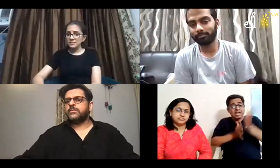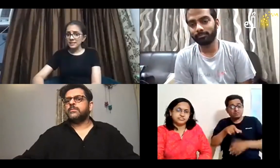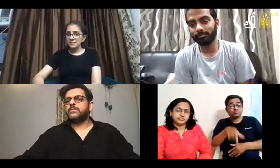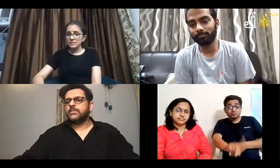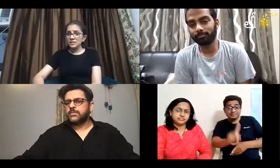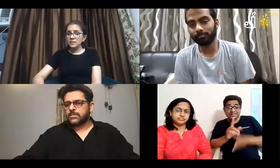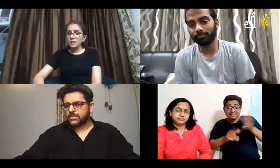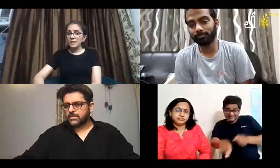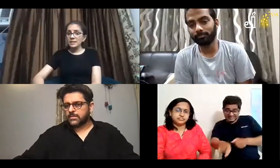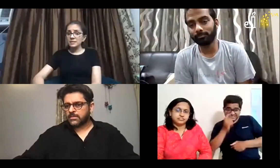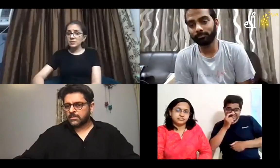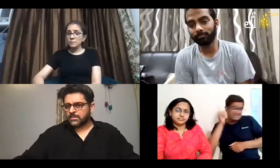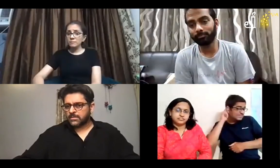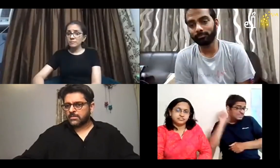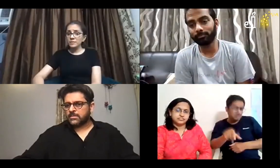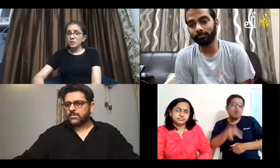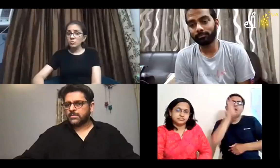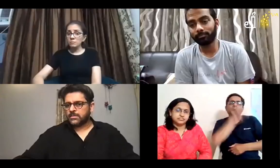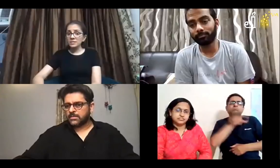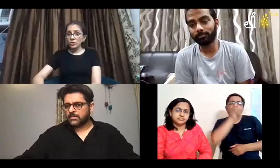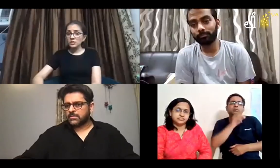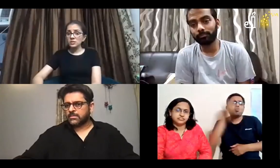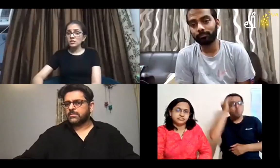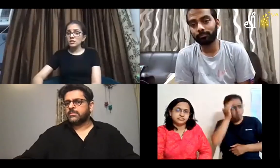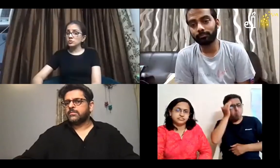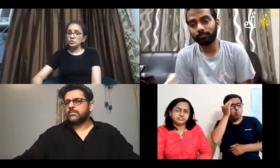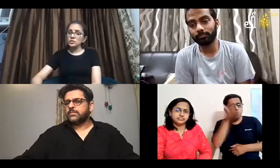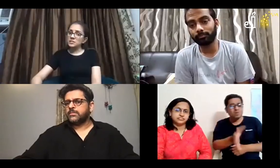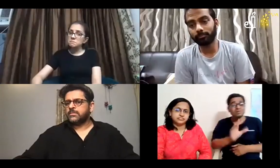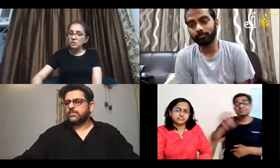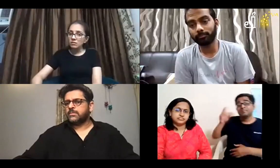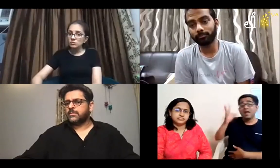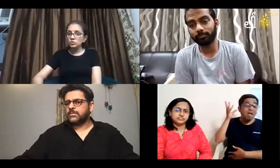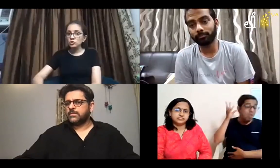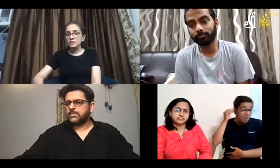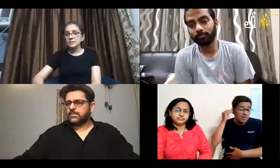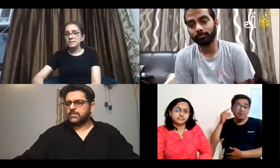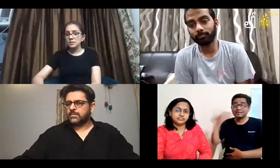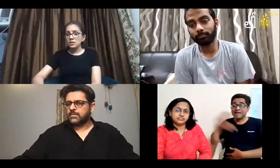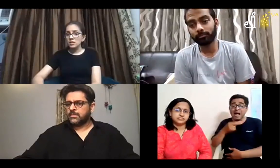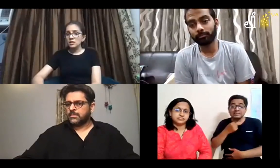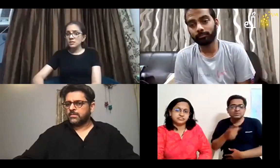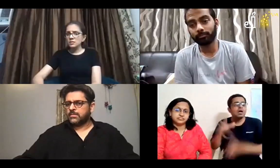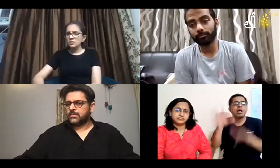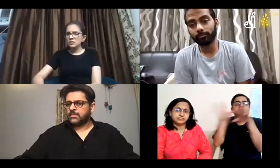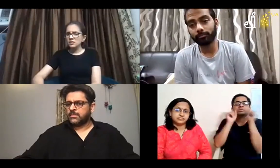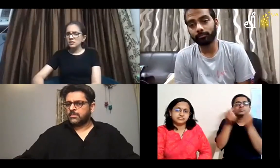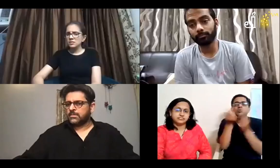understand the signs. And when my daughter, she can speak, so she understands.